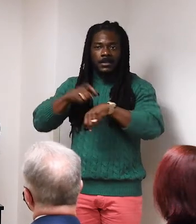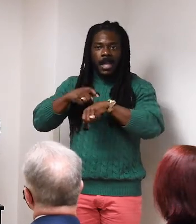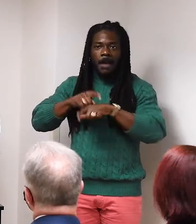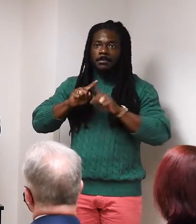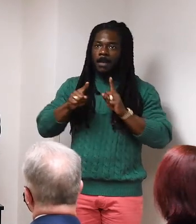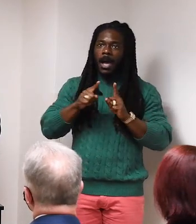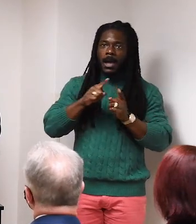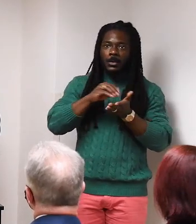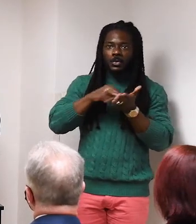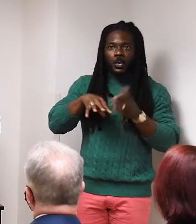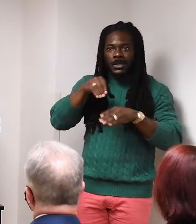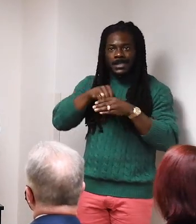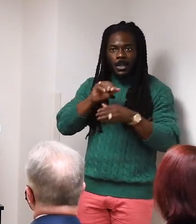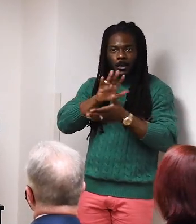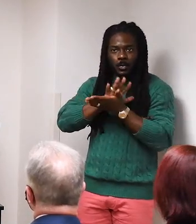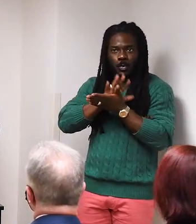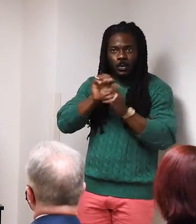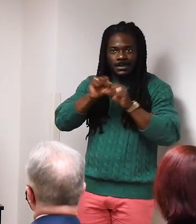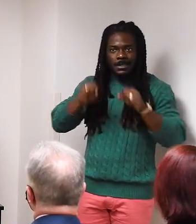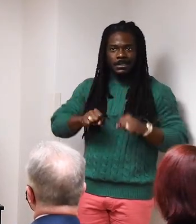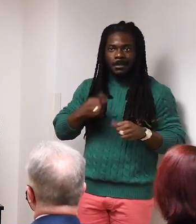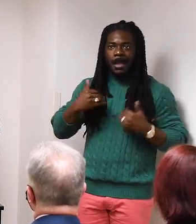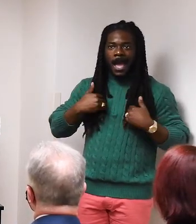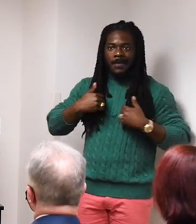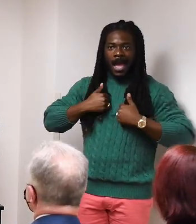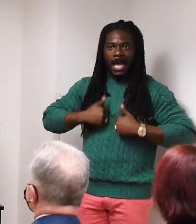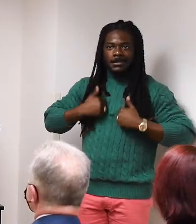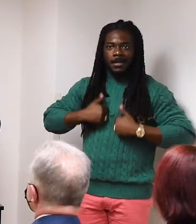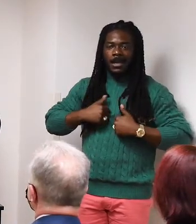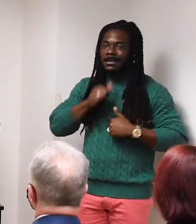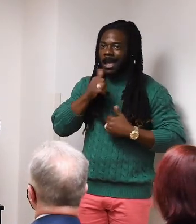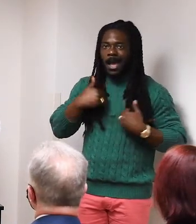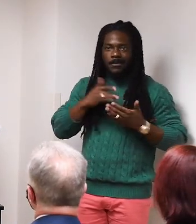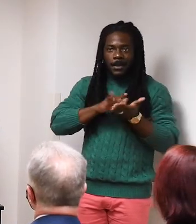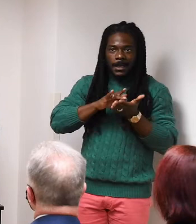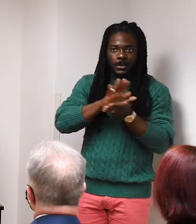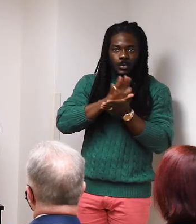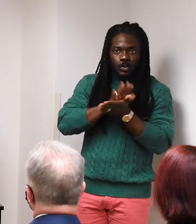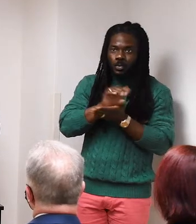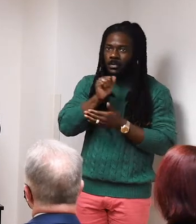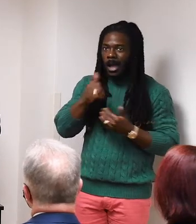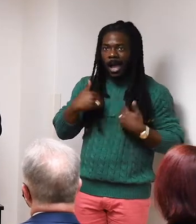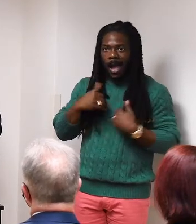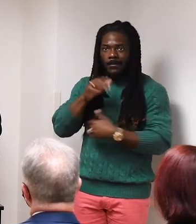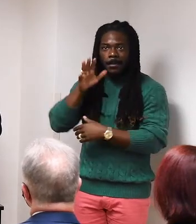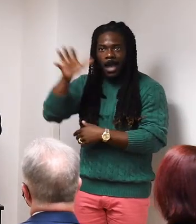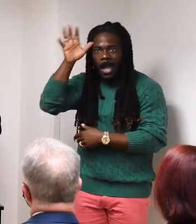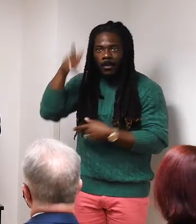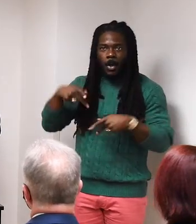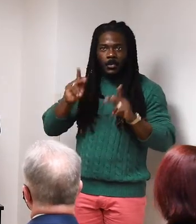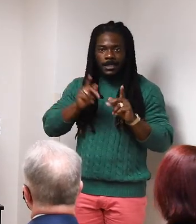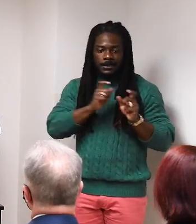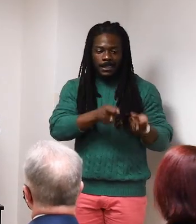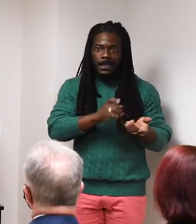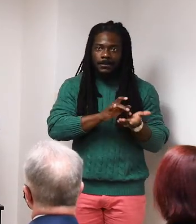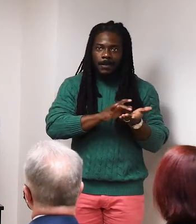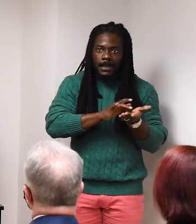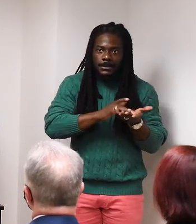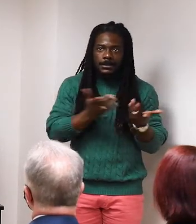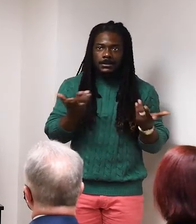asthma, pretty bad asthma. They don't have medication at school. They don't have any parental authorization to give